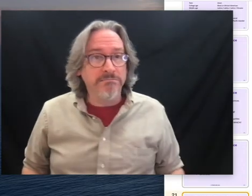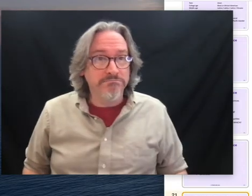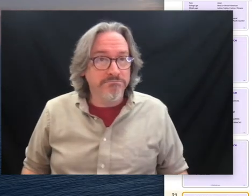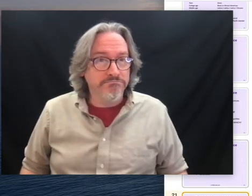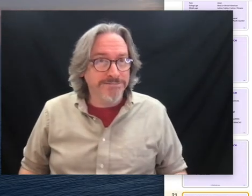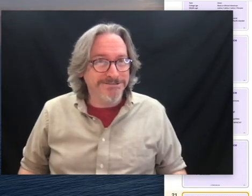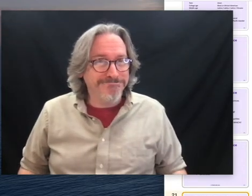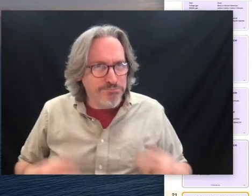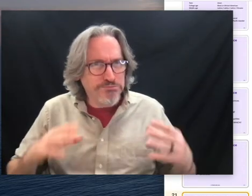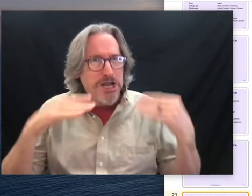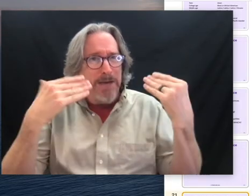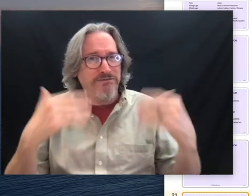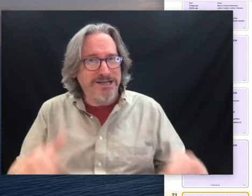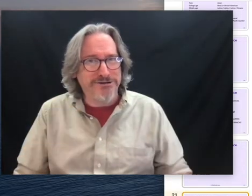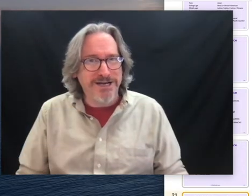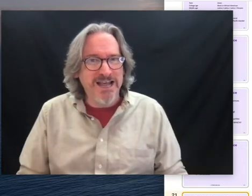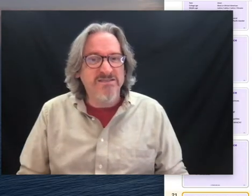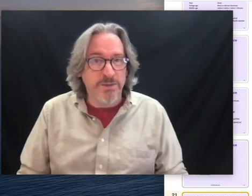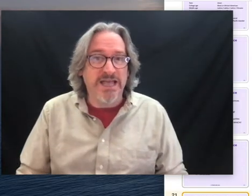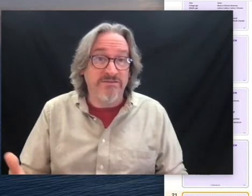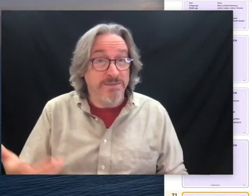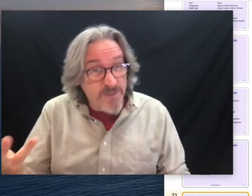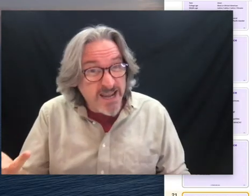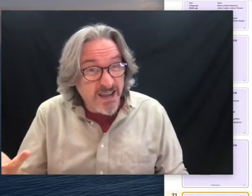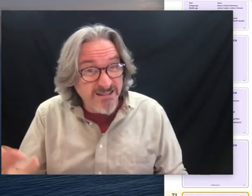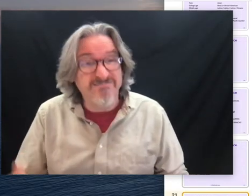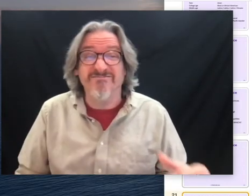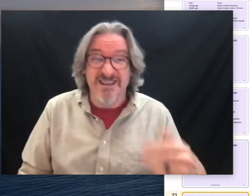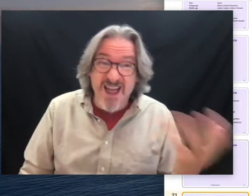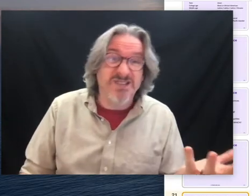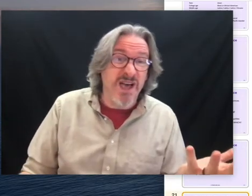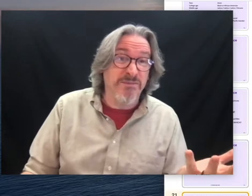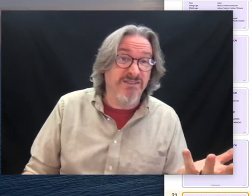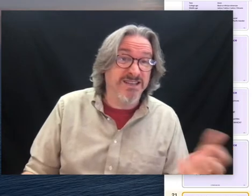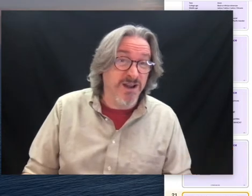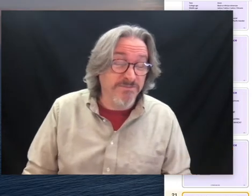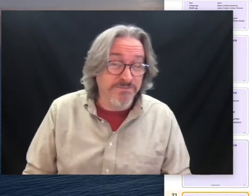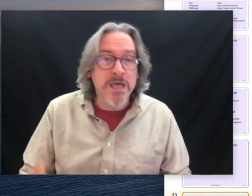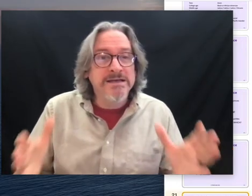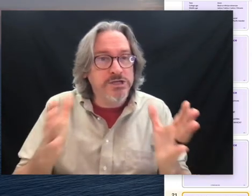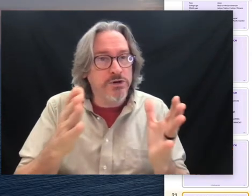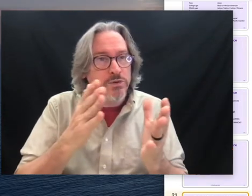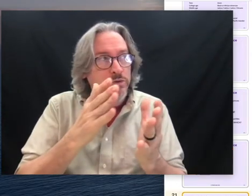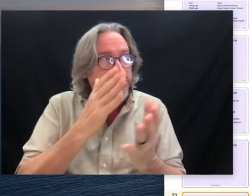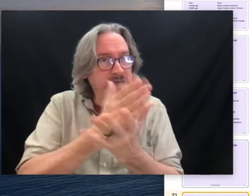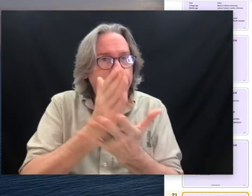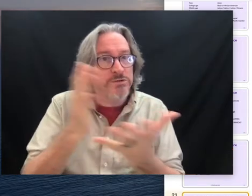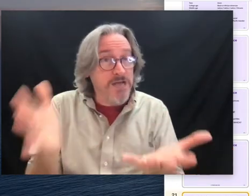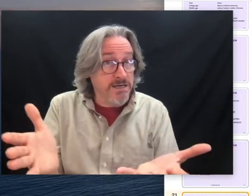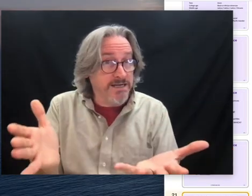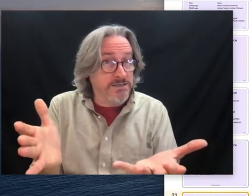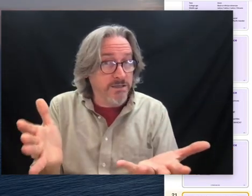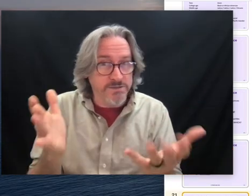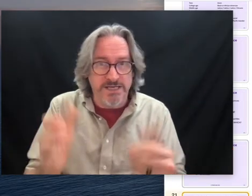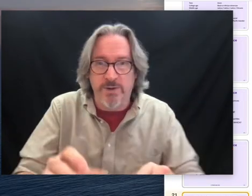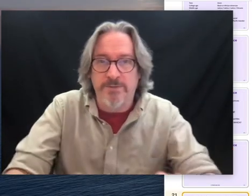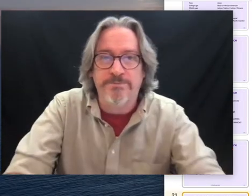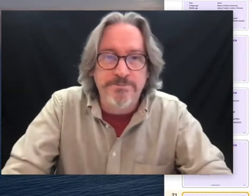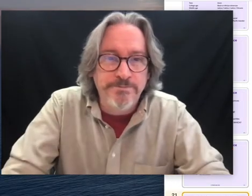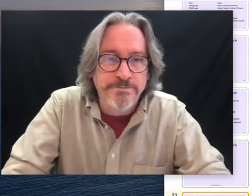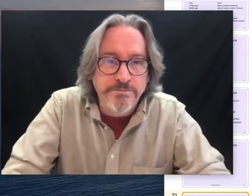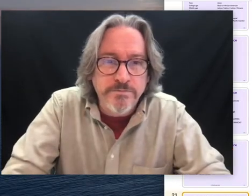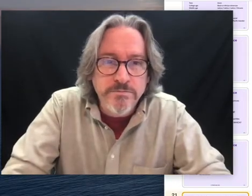money, pretty happy face, right? Someone gave them a spanking, not so happy face, right? So think about those context clues as